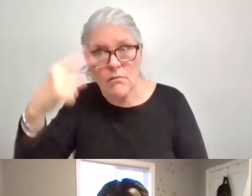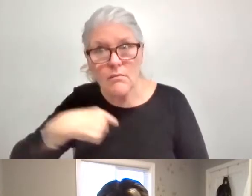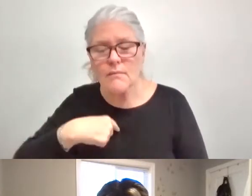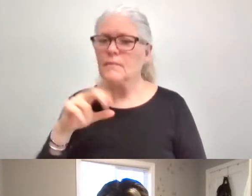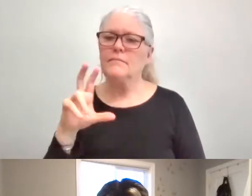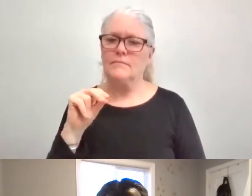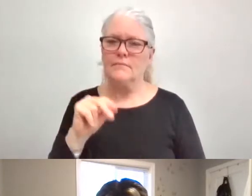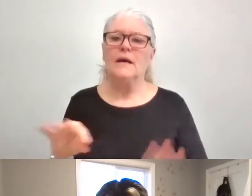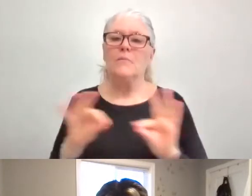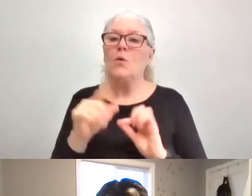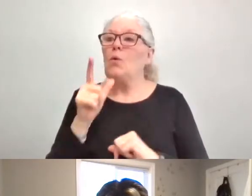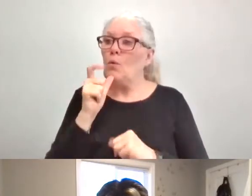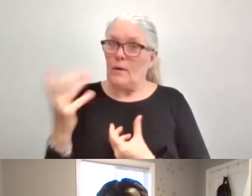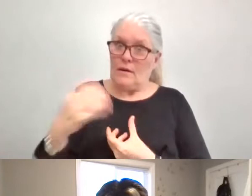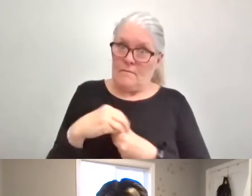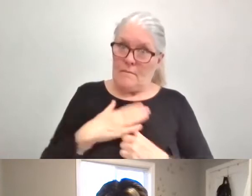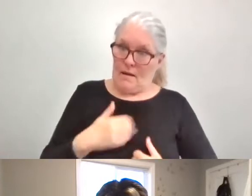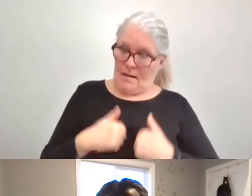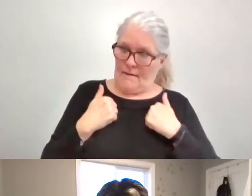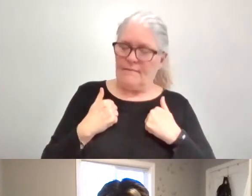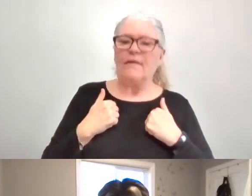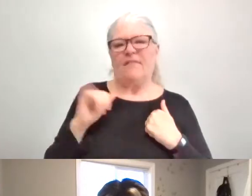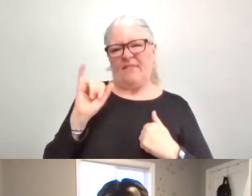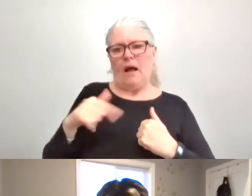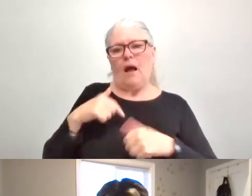who you surround yourself with, that's where you're gonna spend your energy.